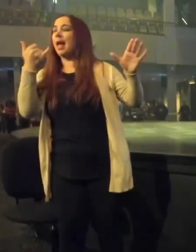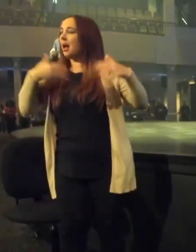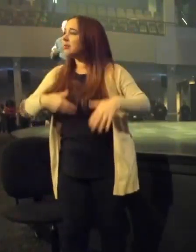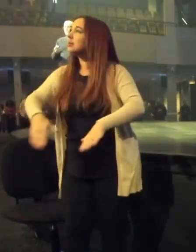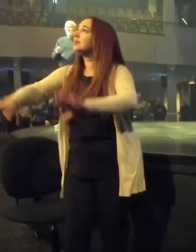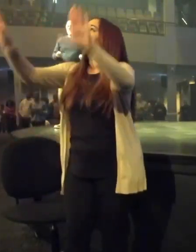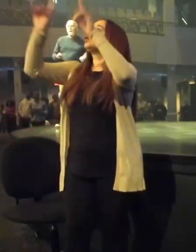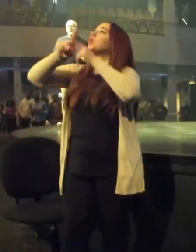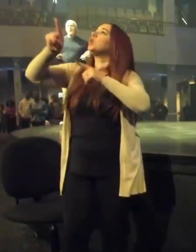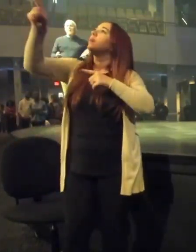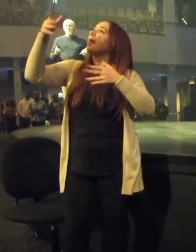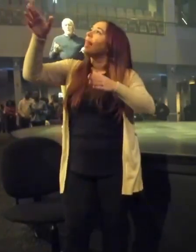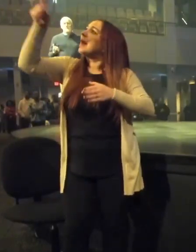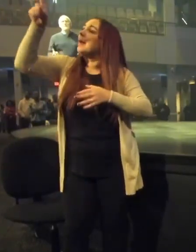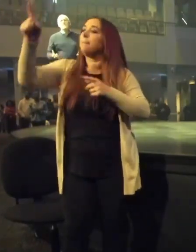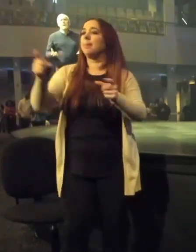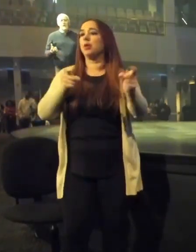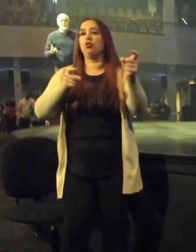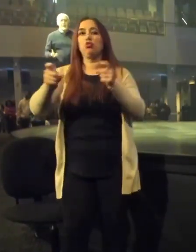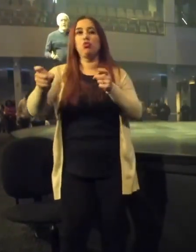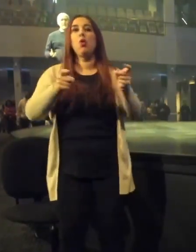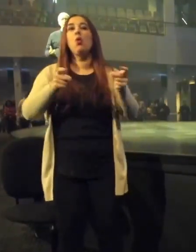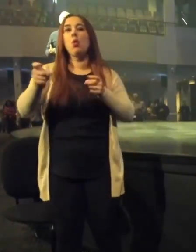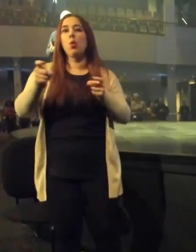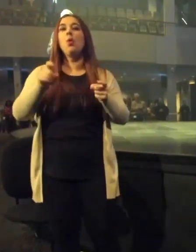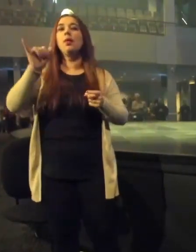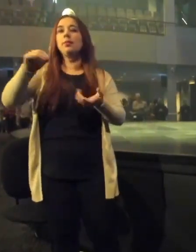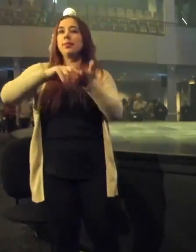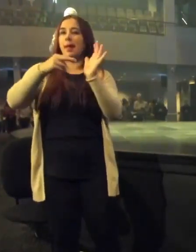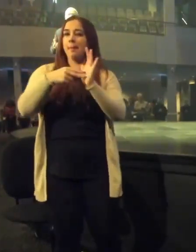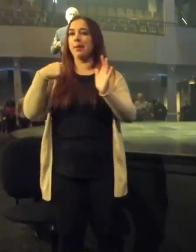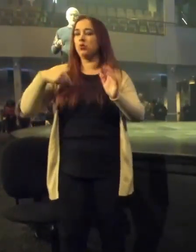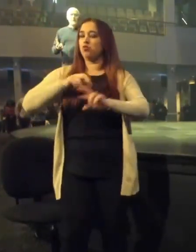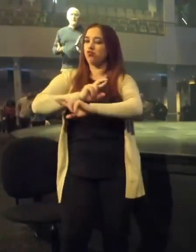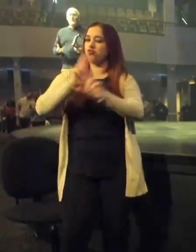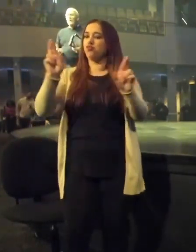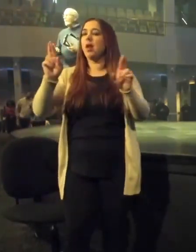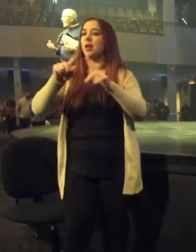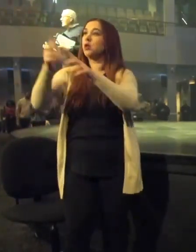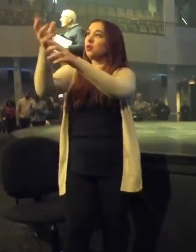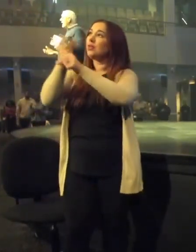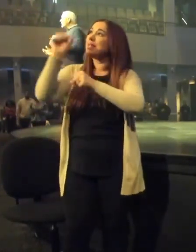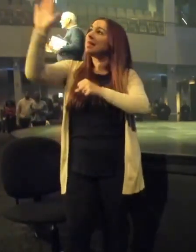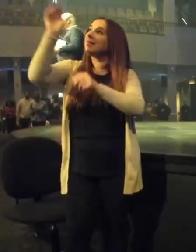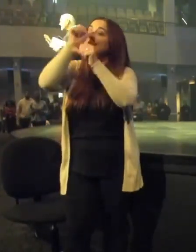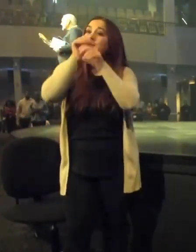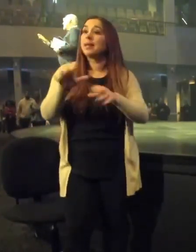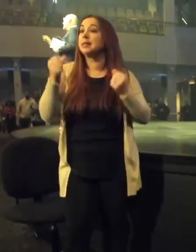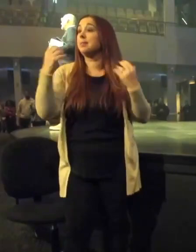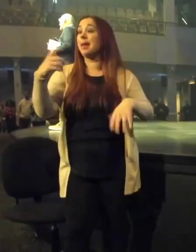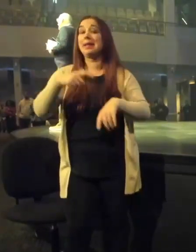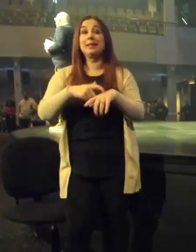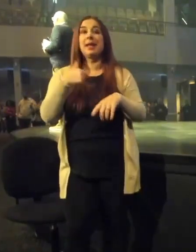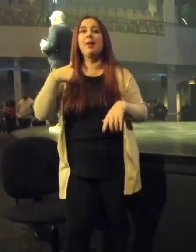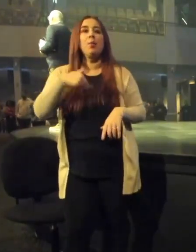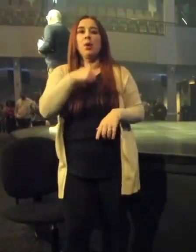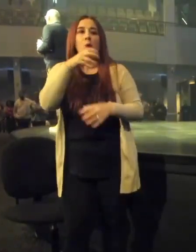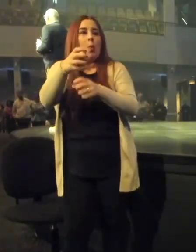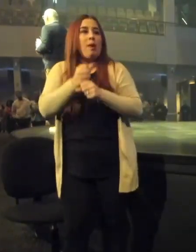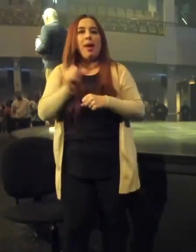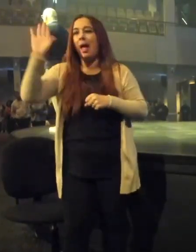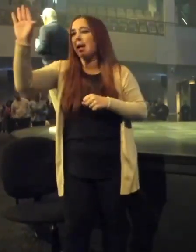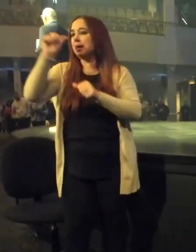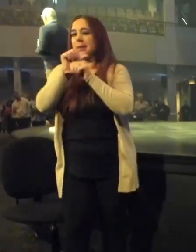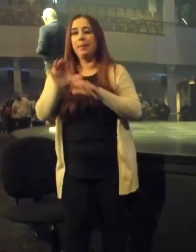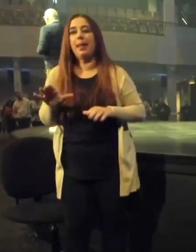control of me. That when we do that, we're positioning ourselves really for the blessing of God to flow. Oftentimes we're missing blessing in our life because